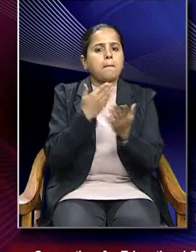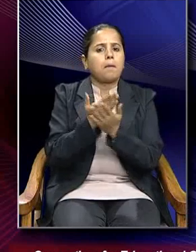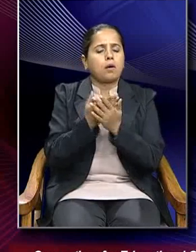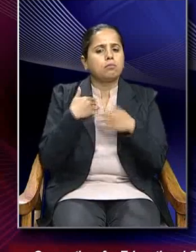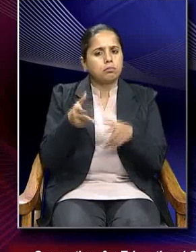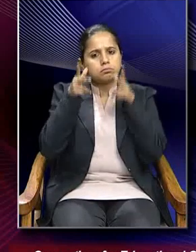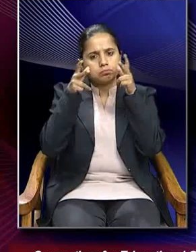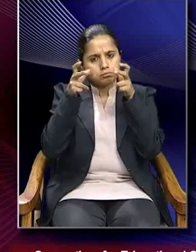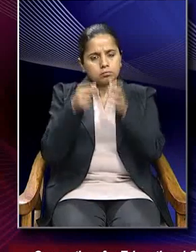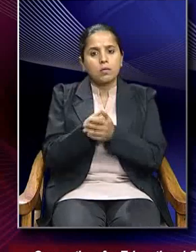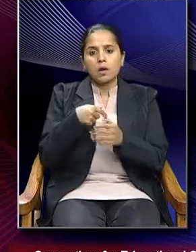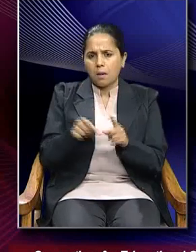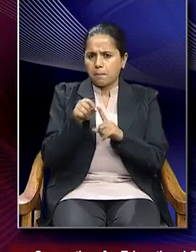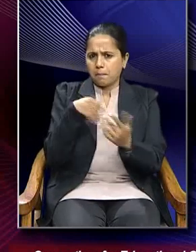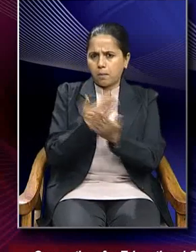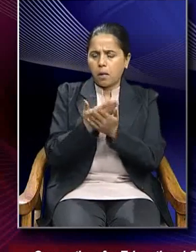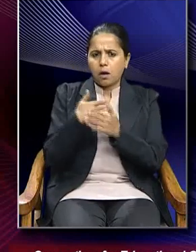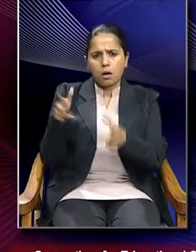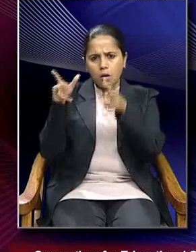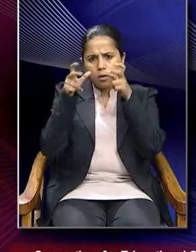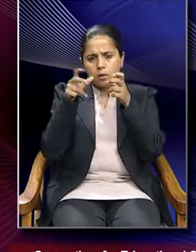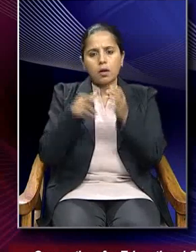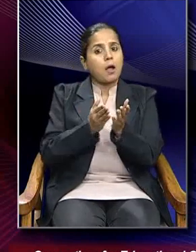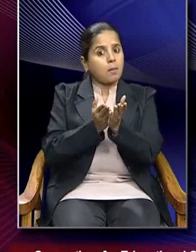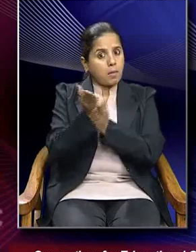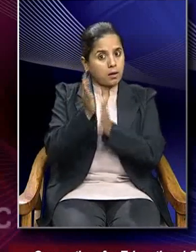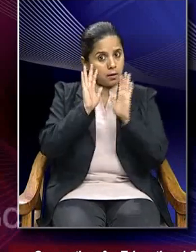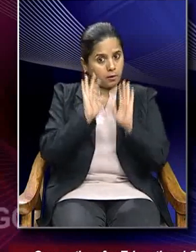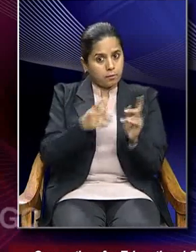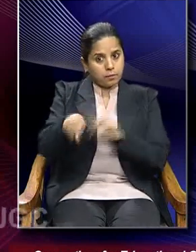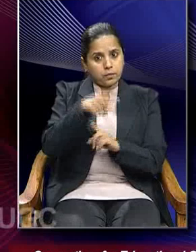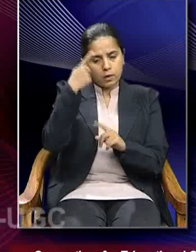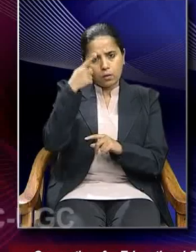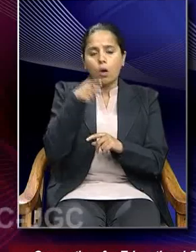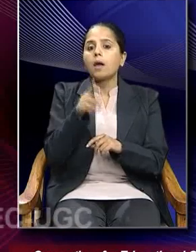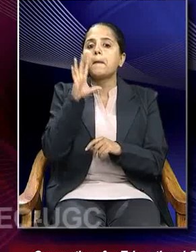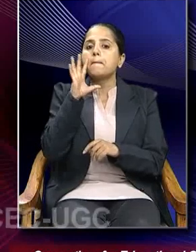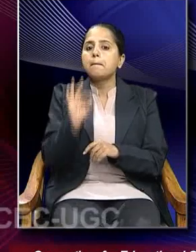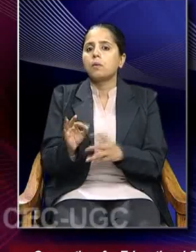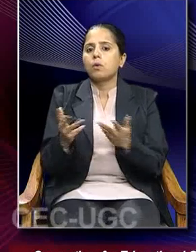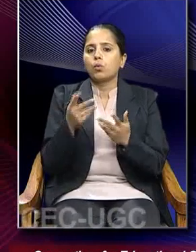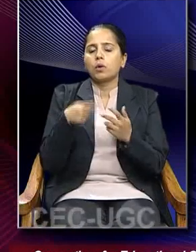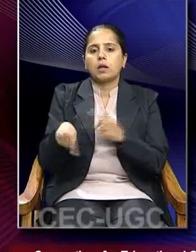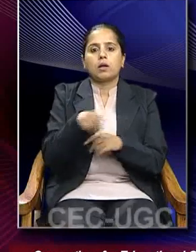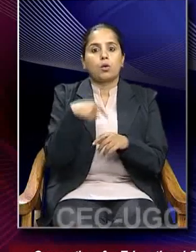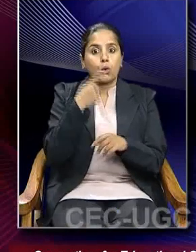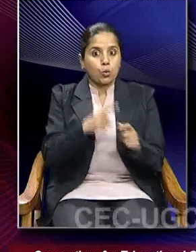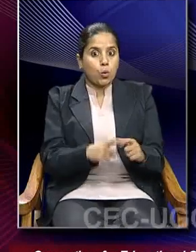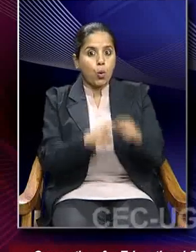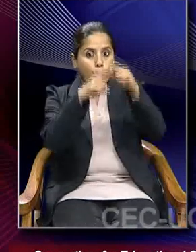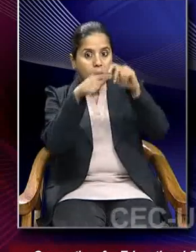observation. Now participant observation as a method is relevant in qualitative